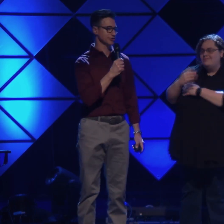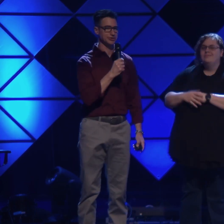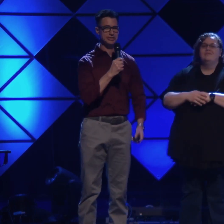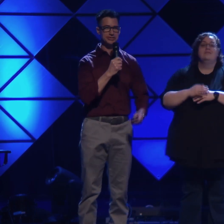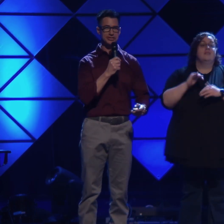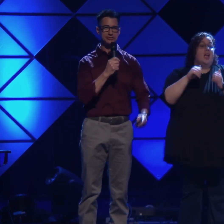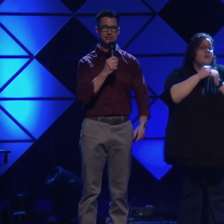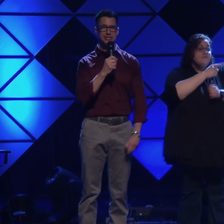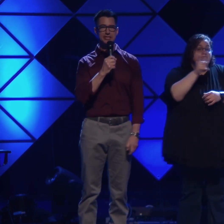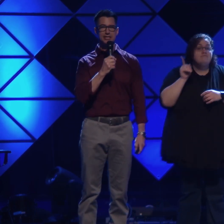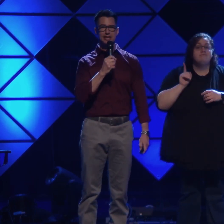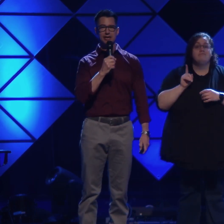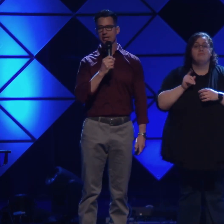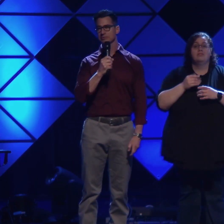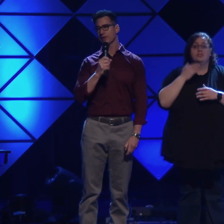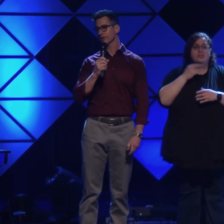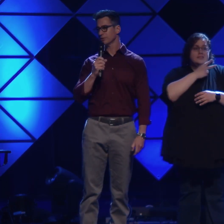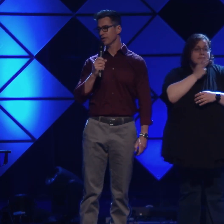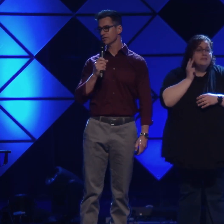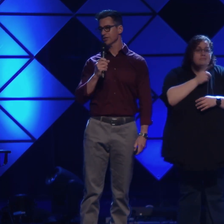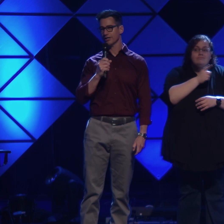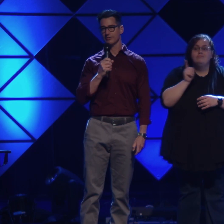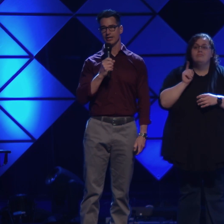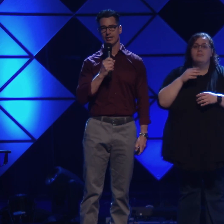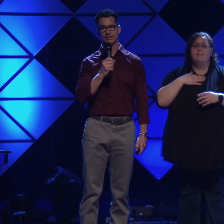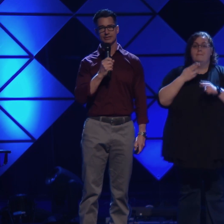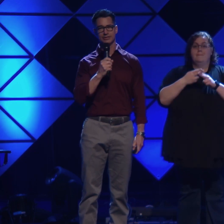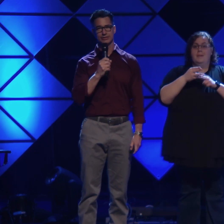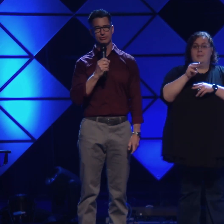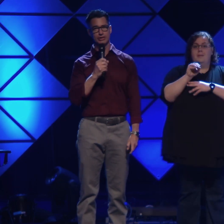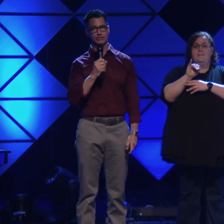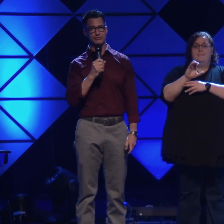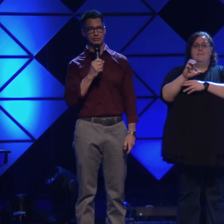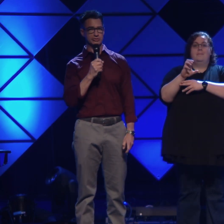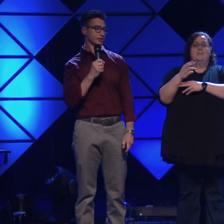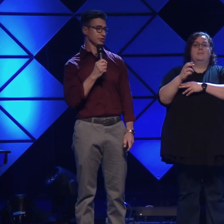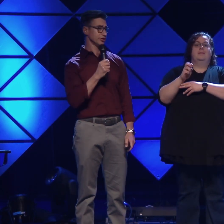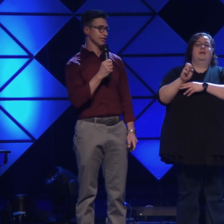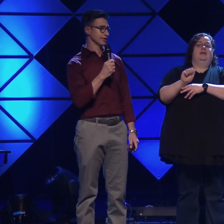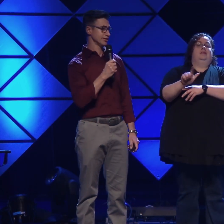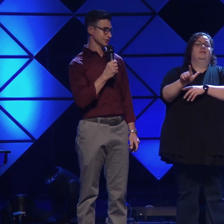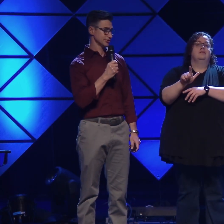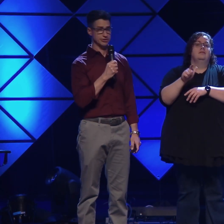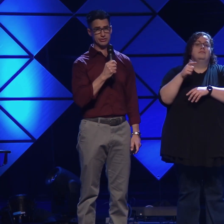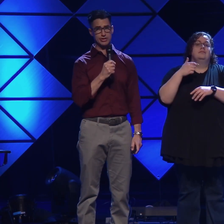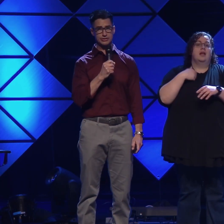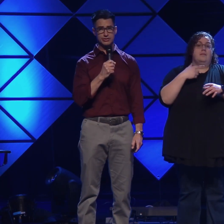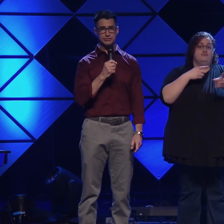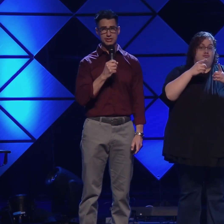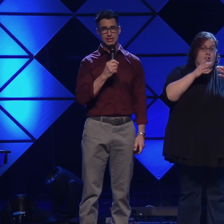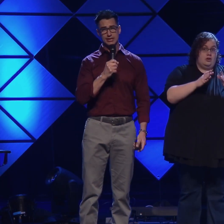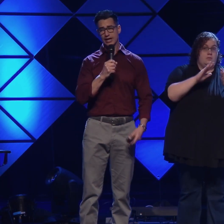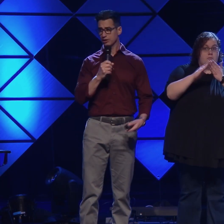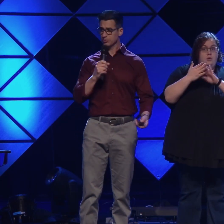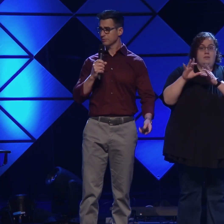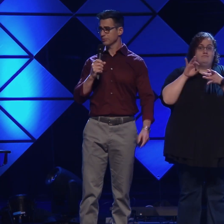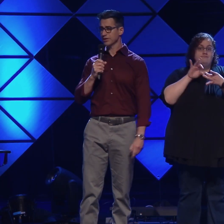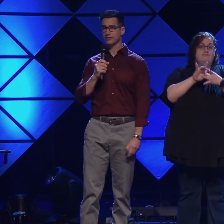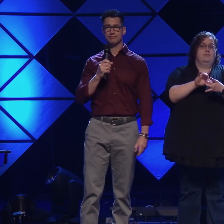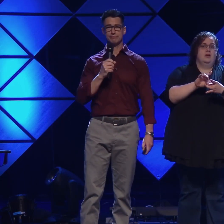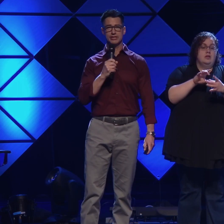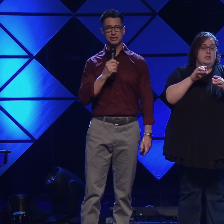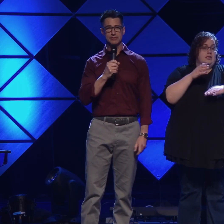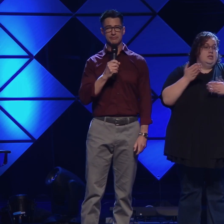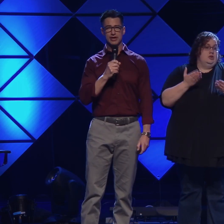this morning? So good to see you. My name is Michael Malasaw, and as the Director of Community and Connections here at Crossroads, I help bring